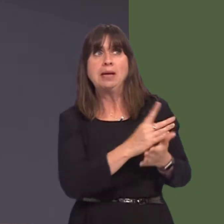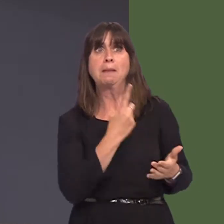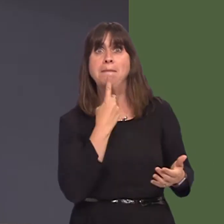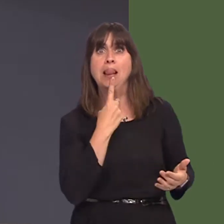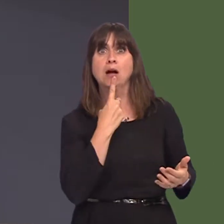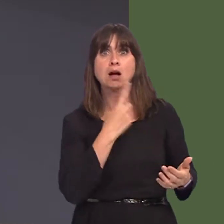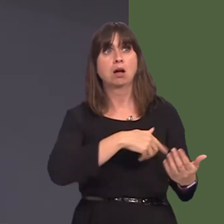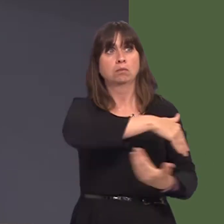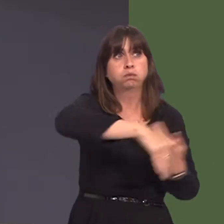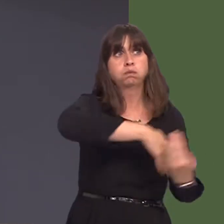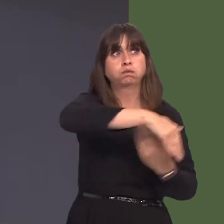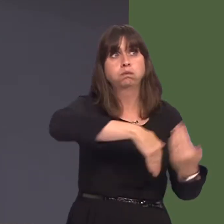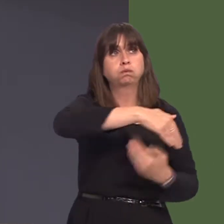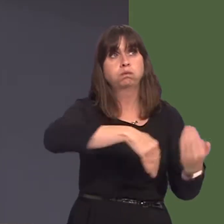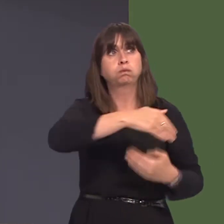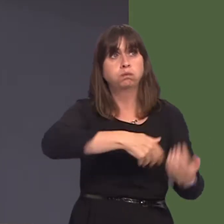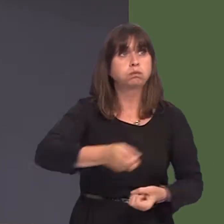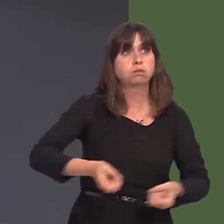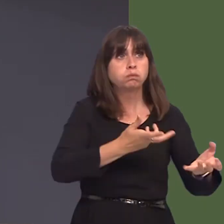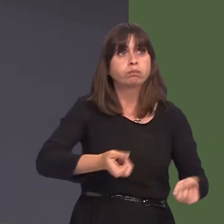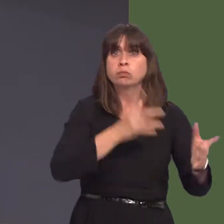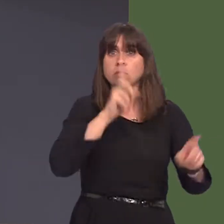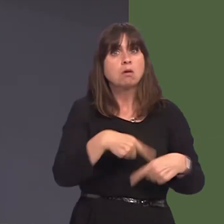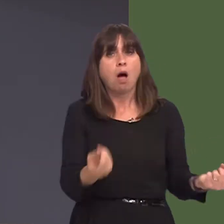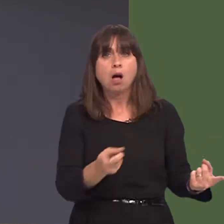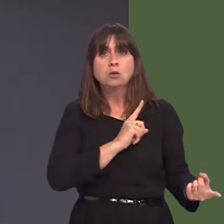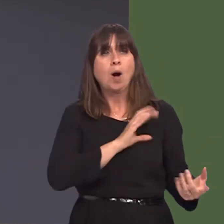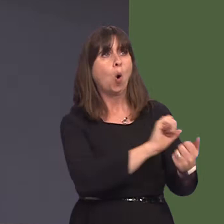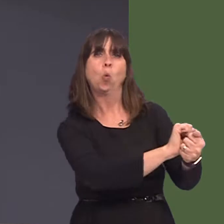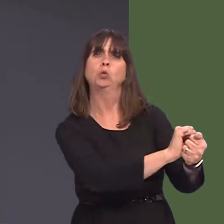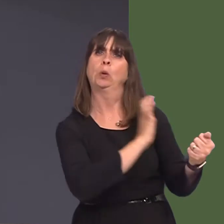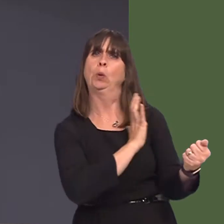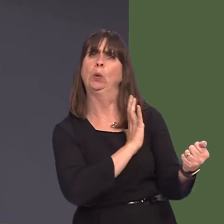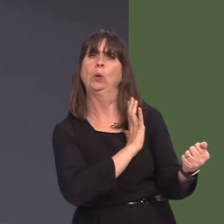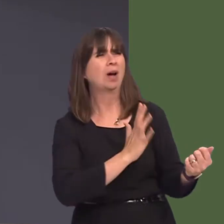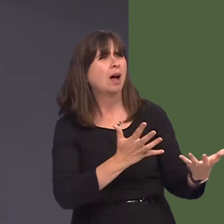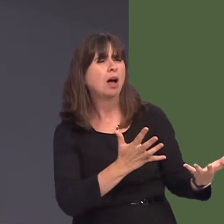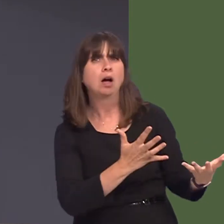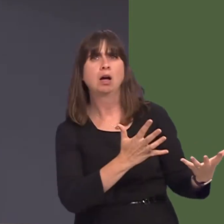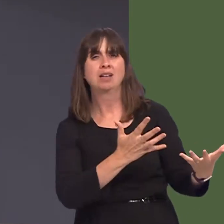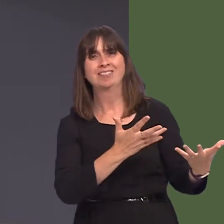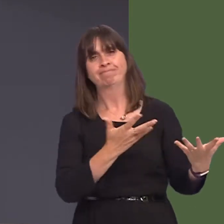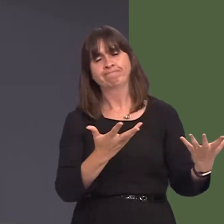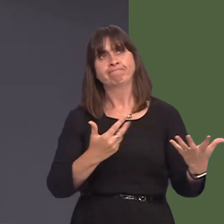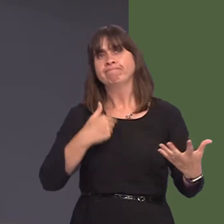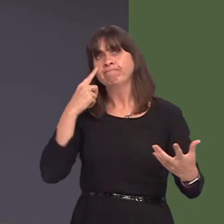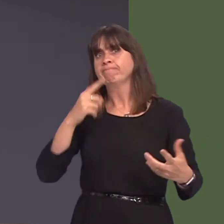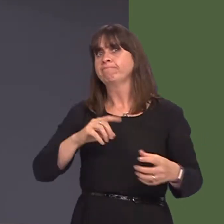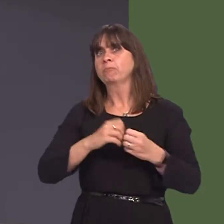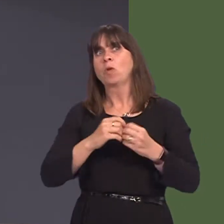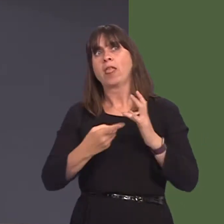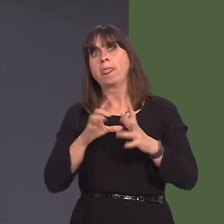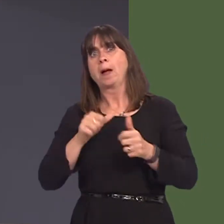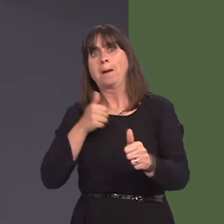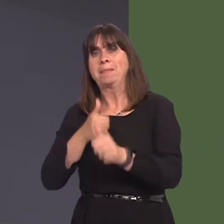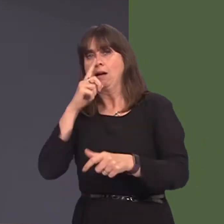that area. And that's important, of course, not only because we need processing capacity in Wales for all the reasons that I've outlined previously